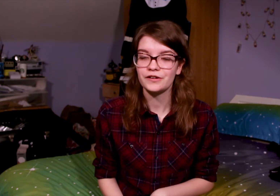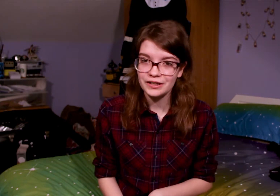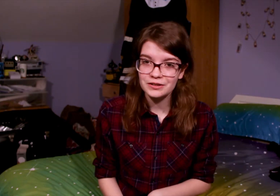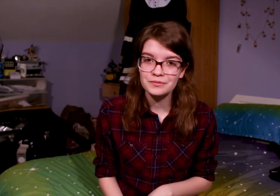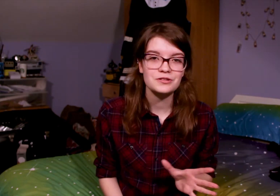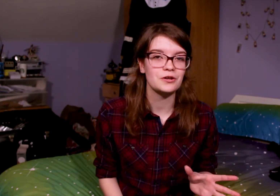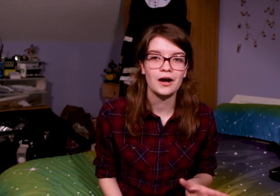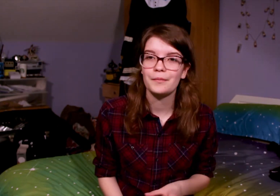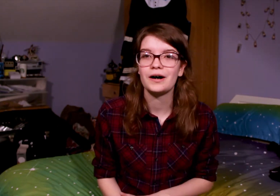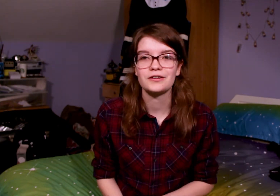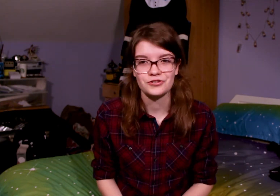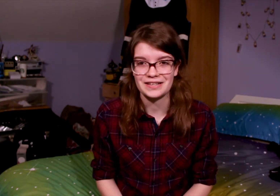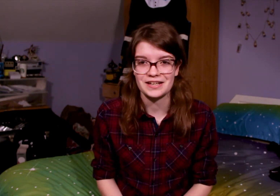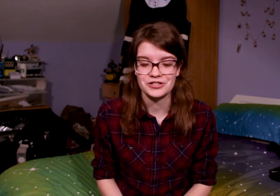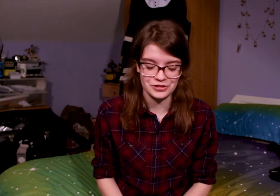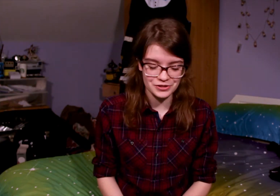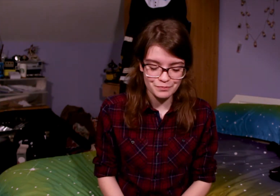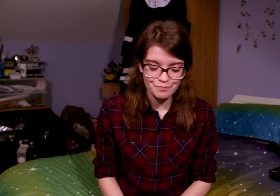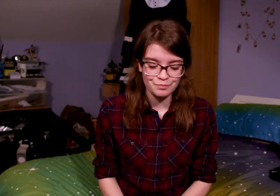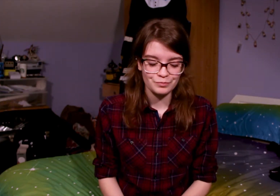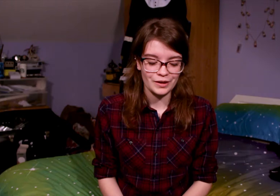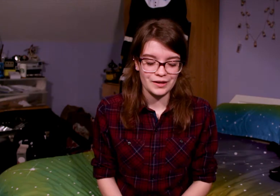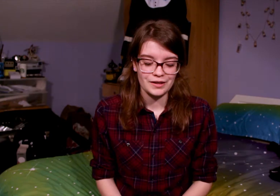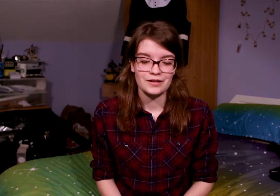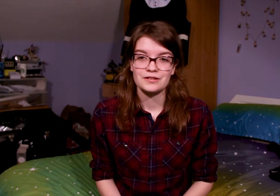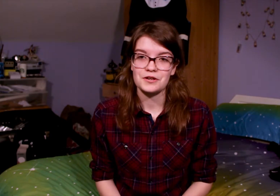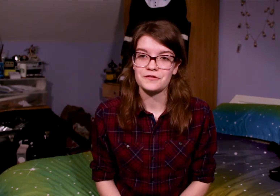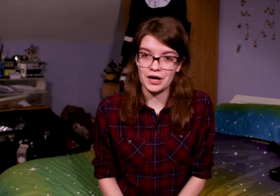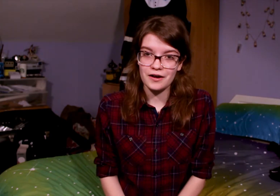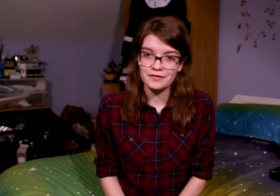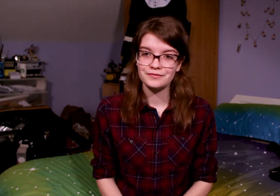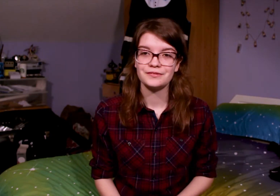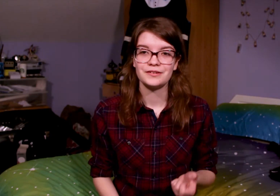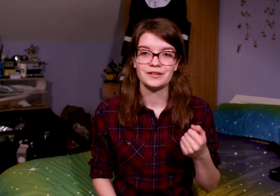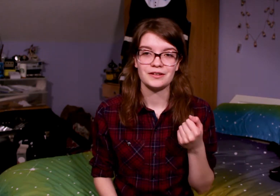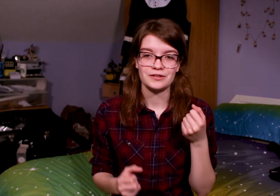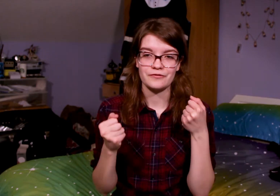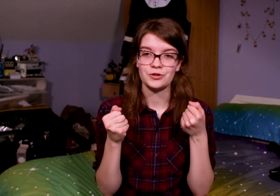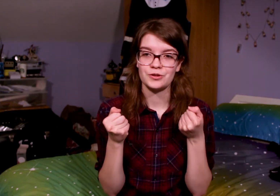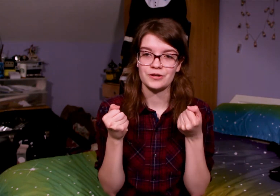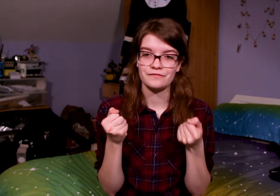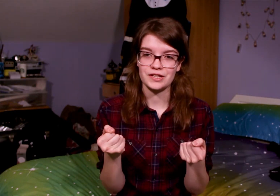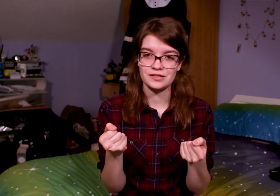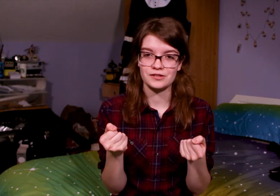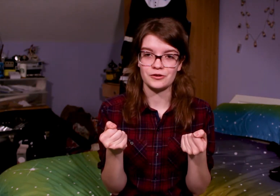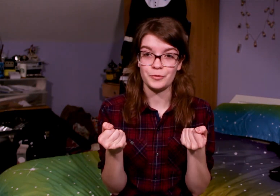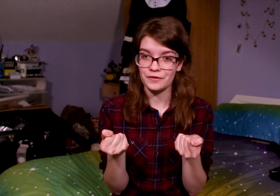find them, so car parks, train stations. So for car, have your fists of both